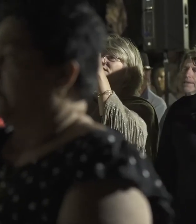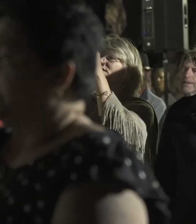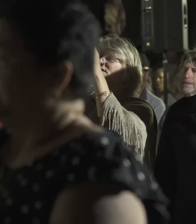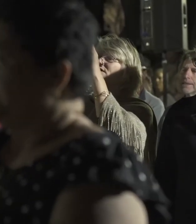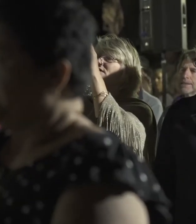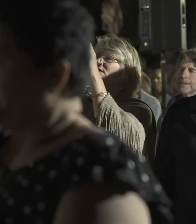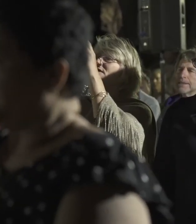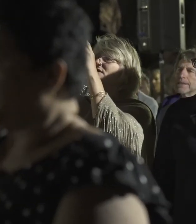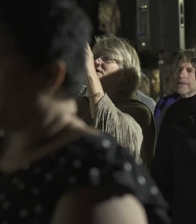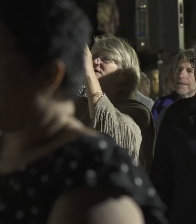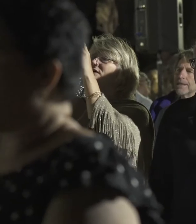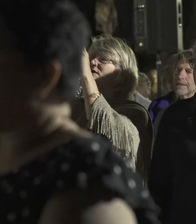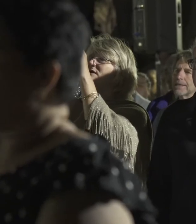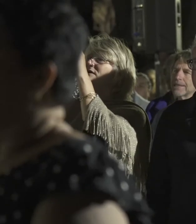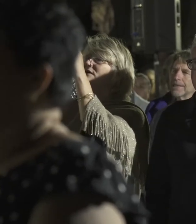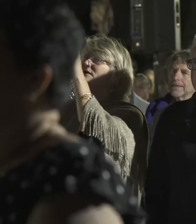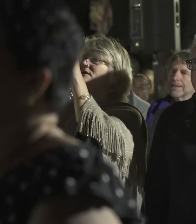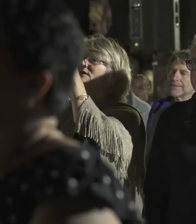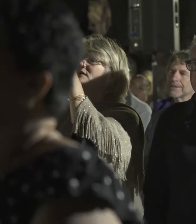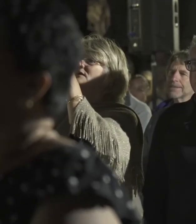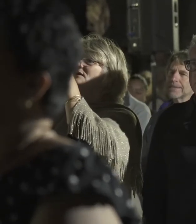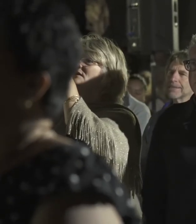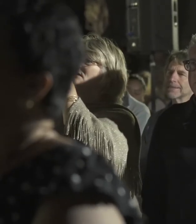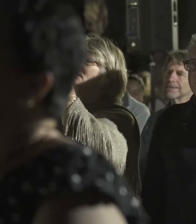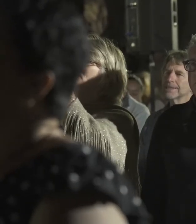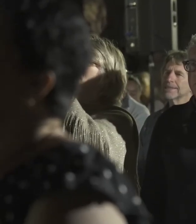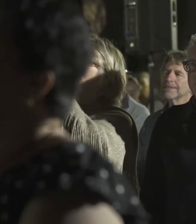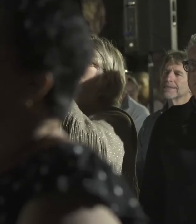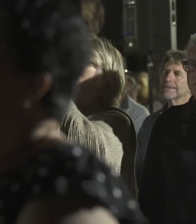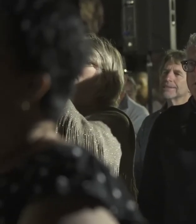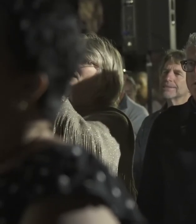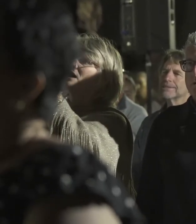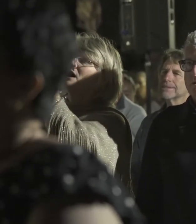mātoura a ta whaka